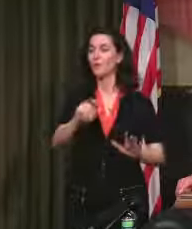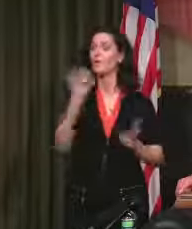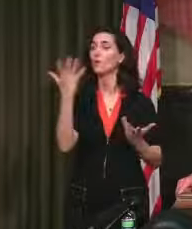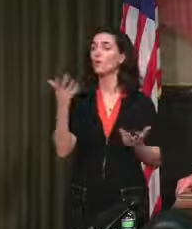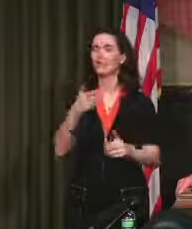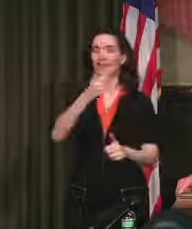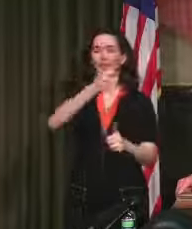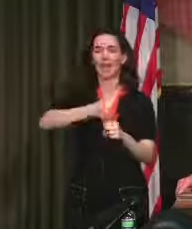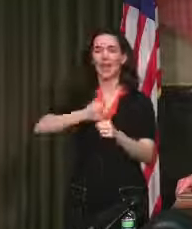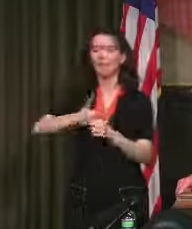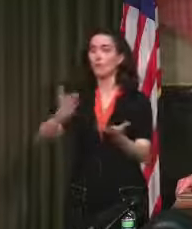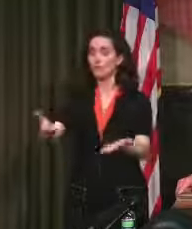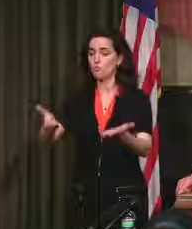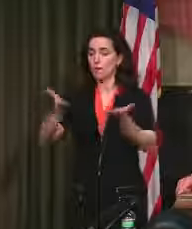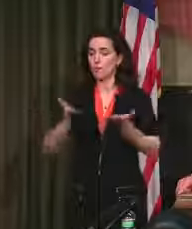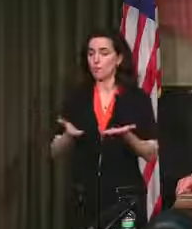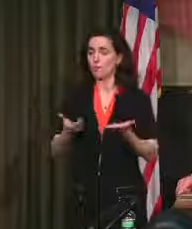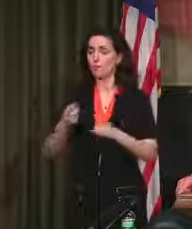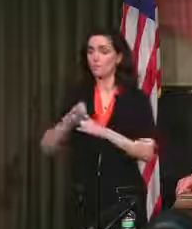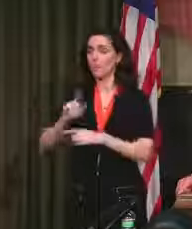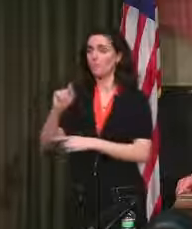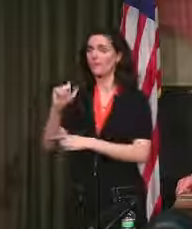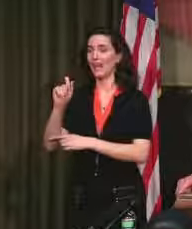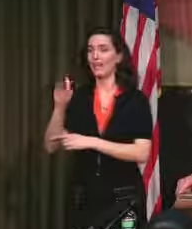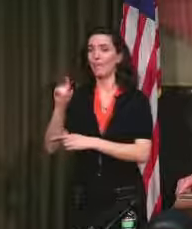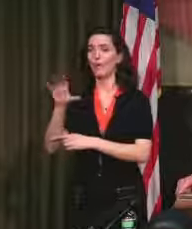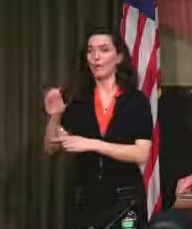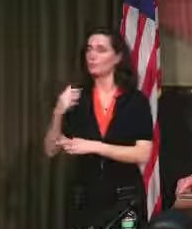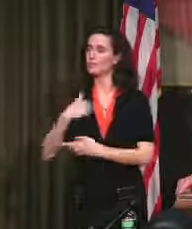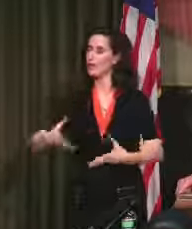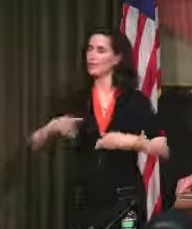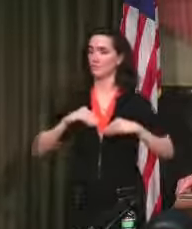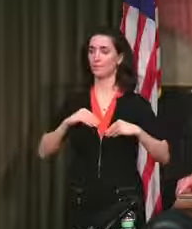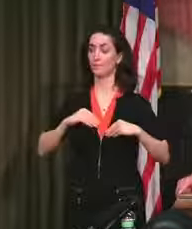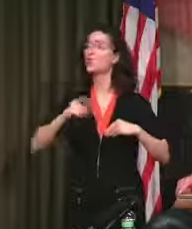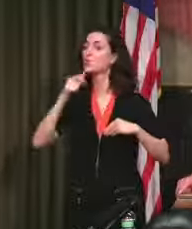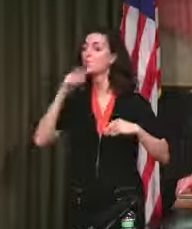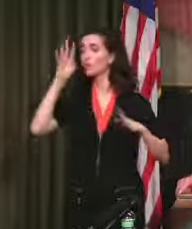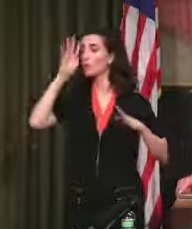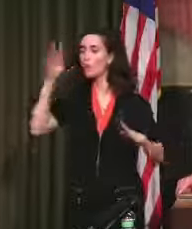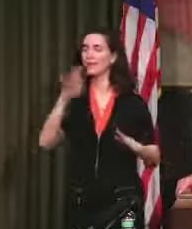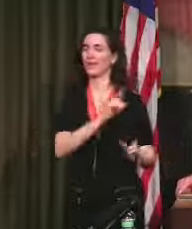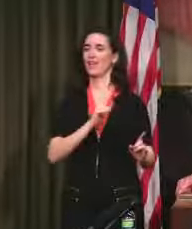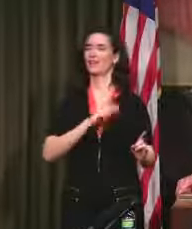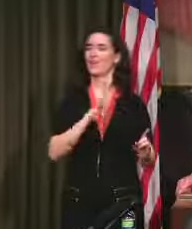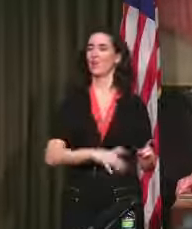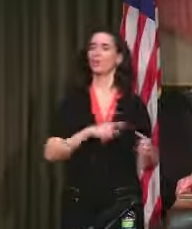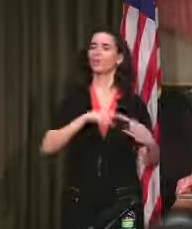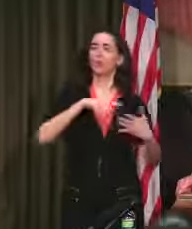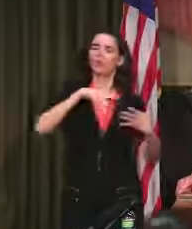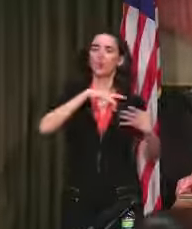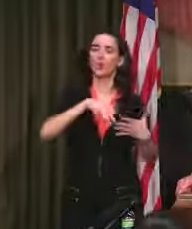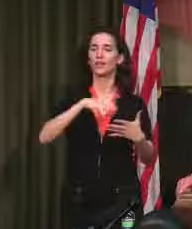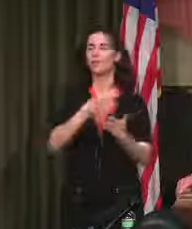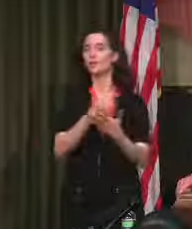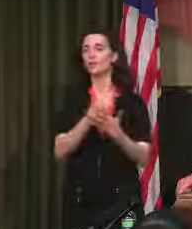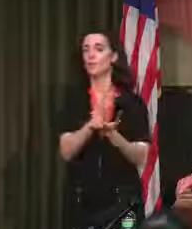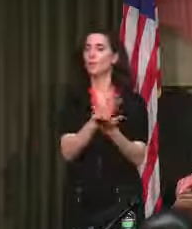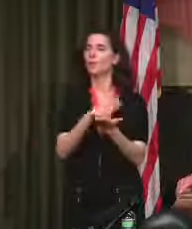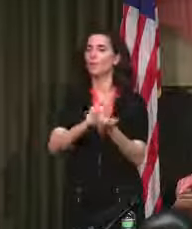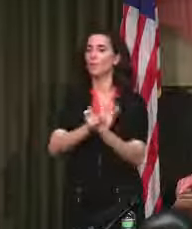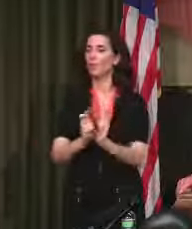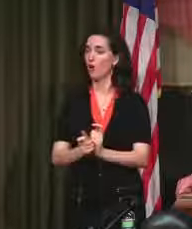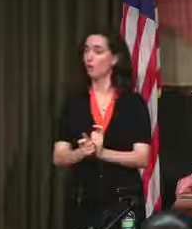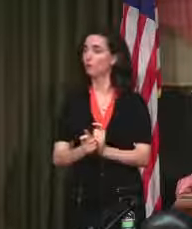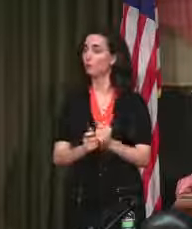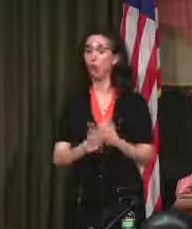single recommendation that came from the task force created by the legislature to study fiscal and budget reform.